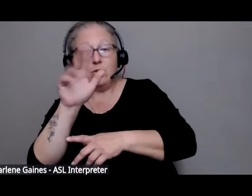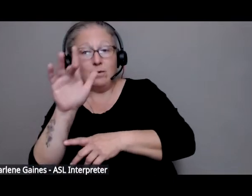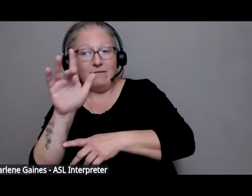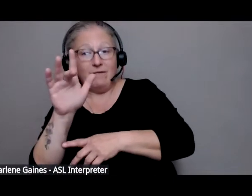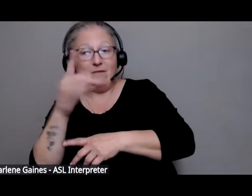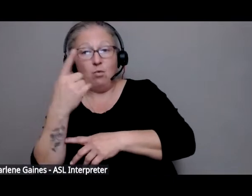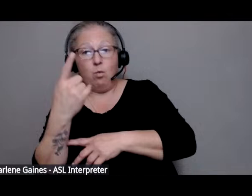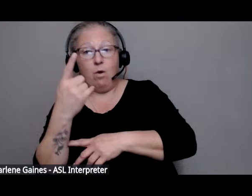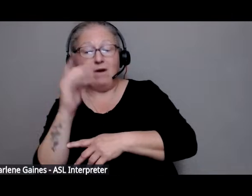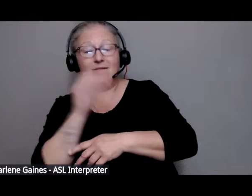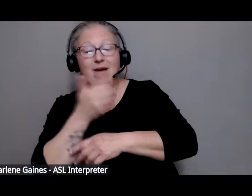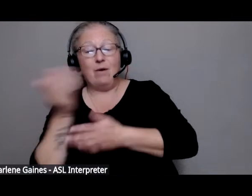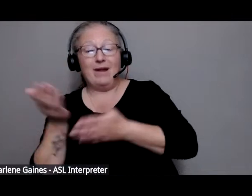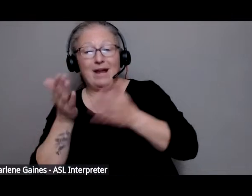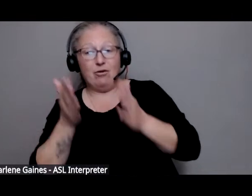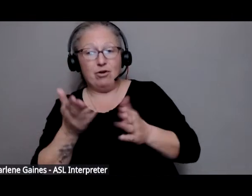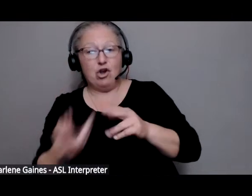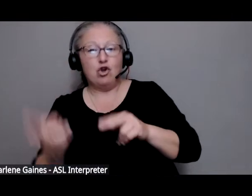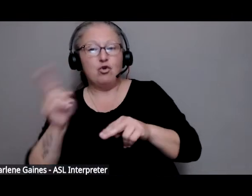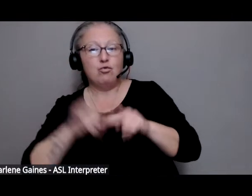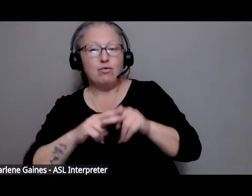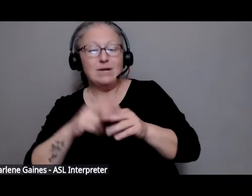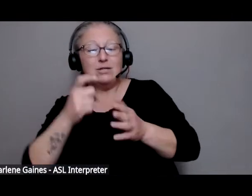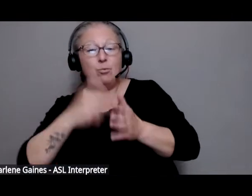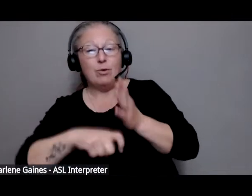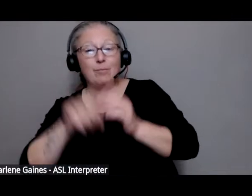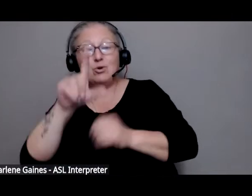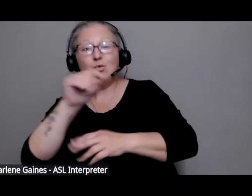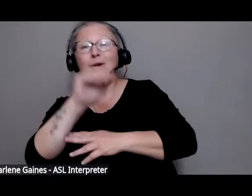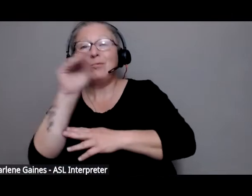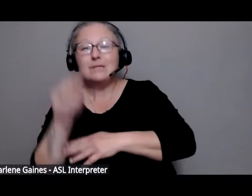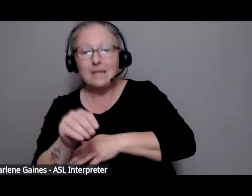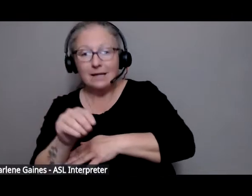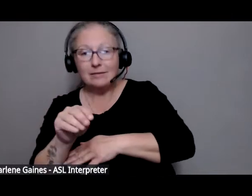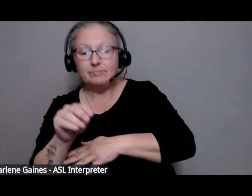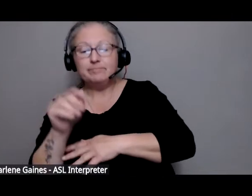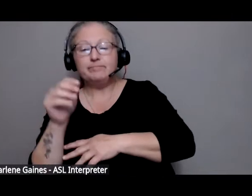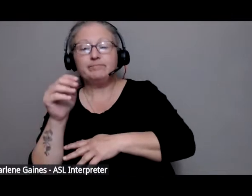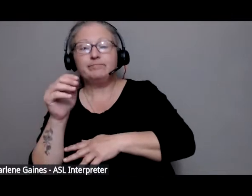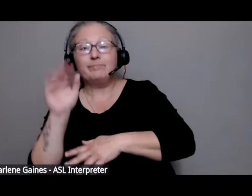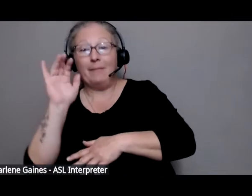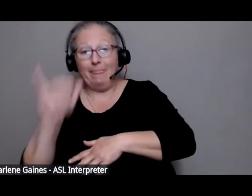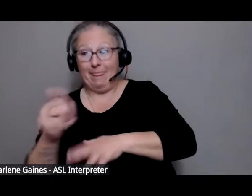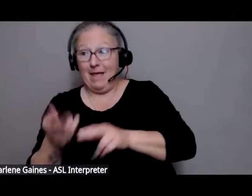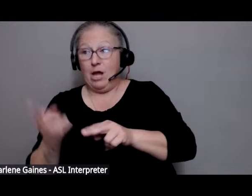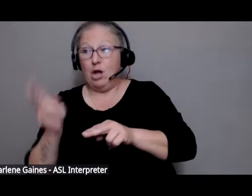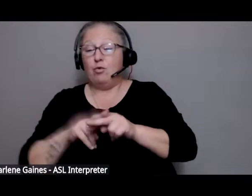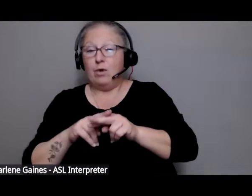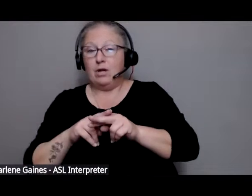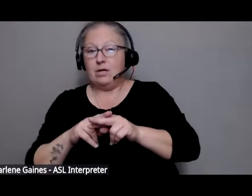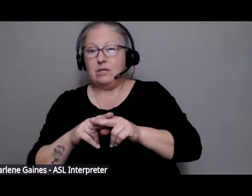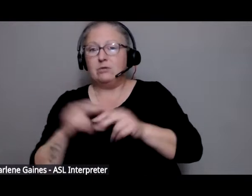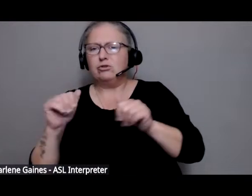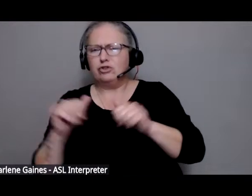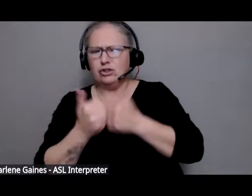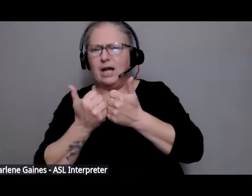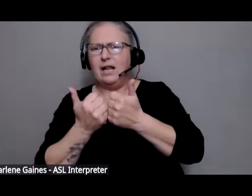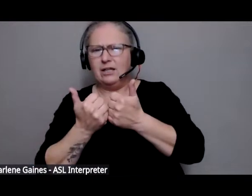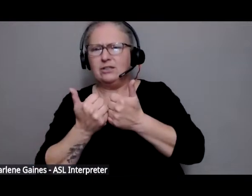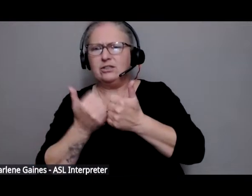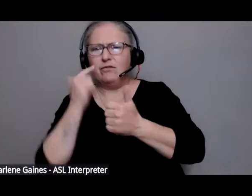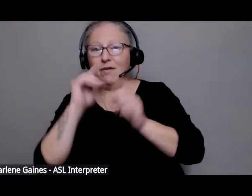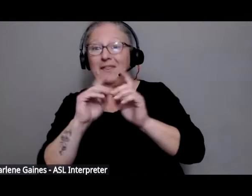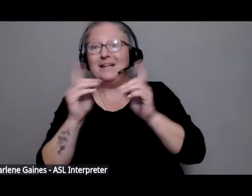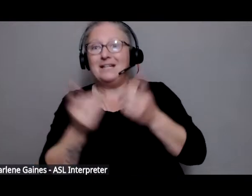one of our carriers increased premiums by 20%. These types of increases are extremely challenging in terms of the